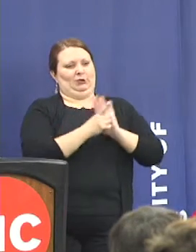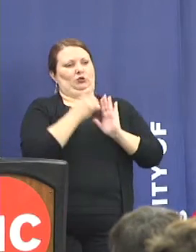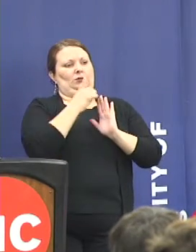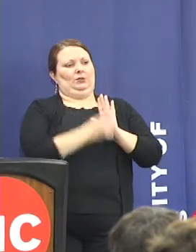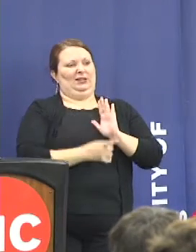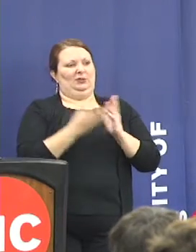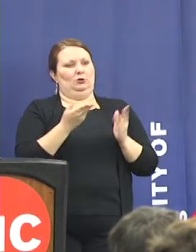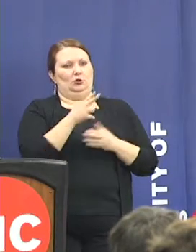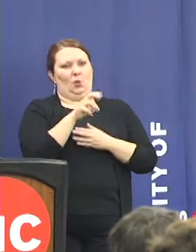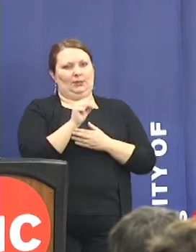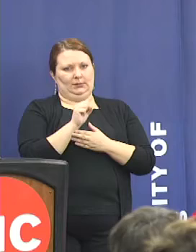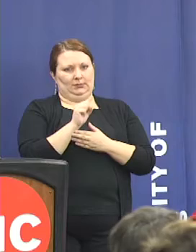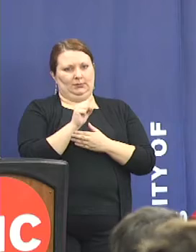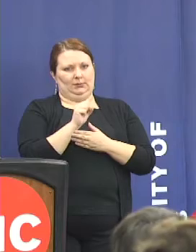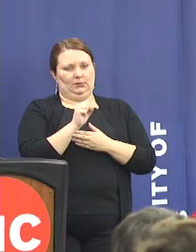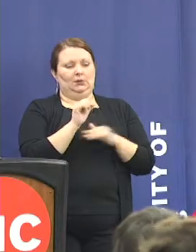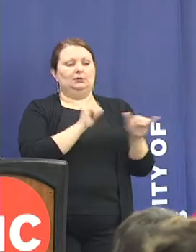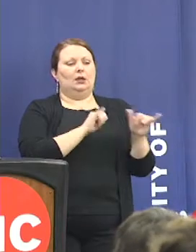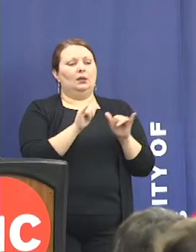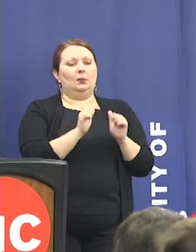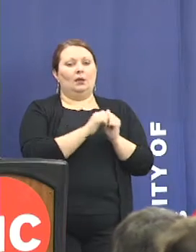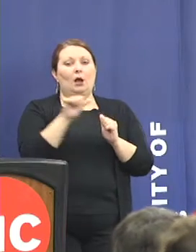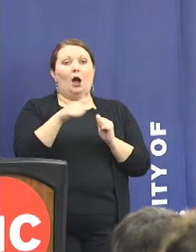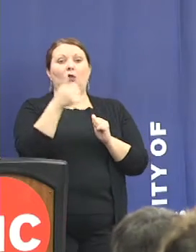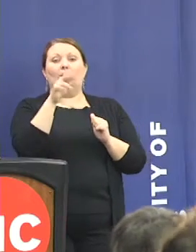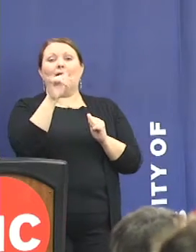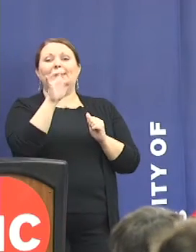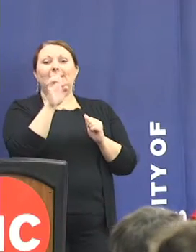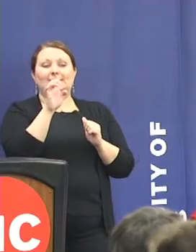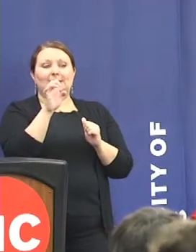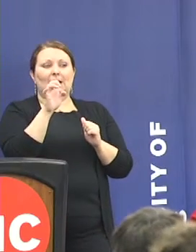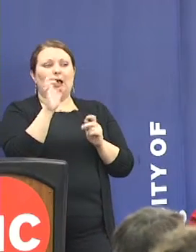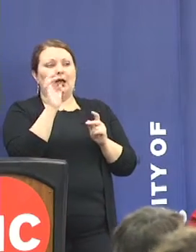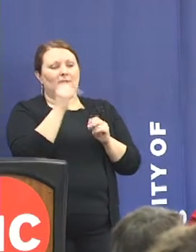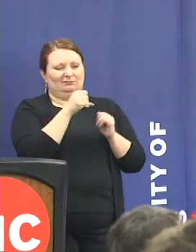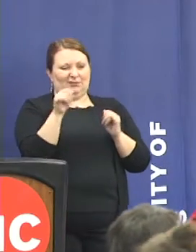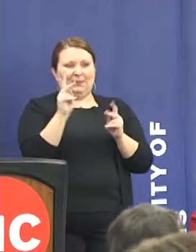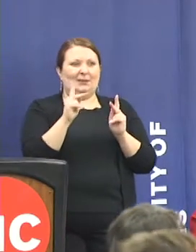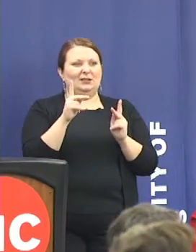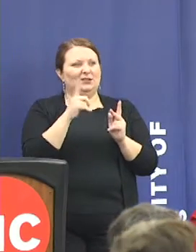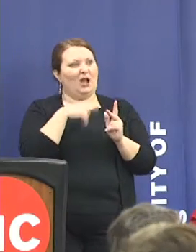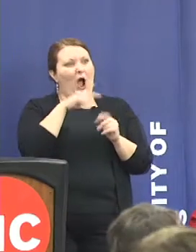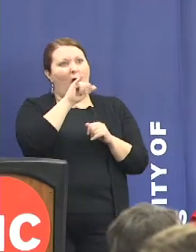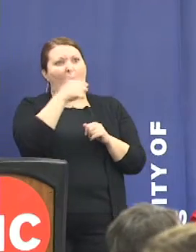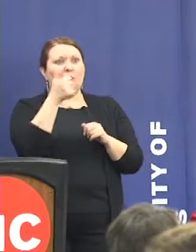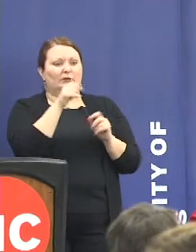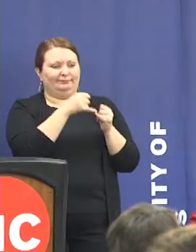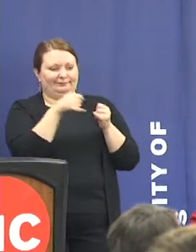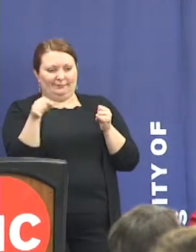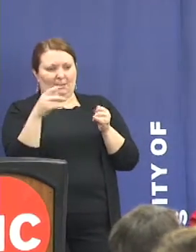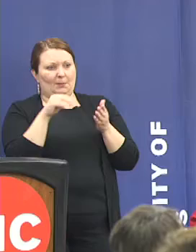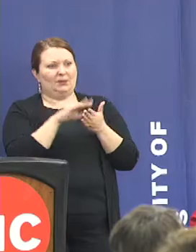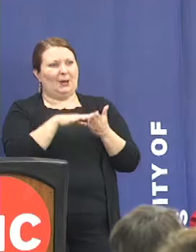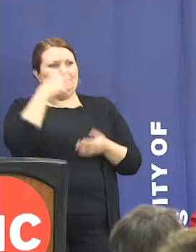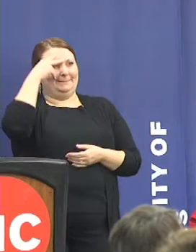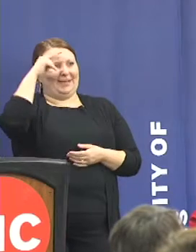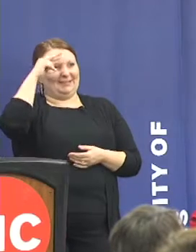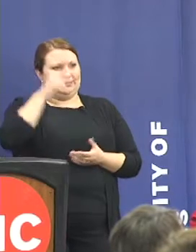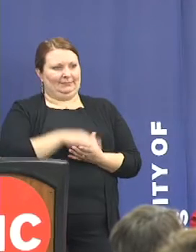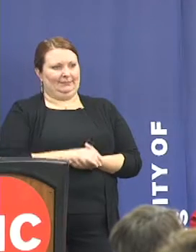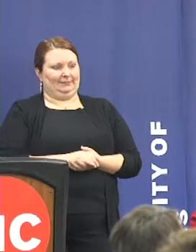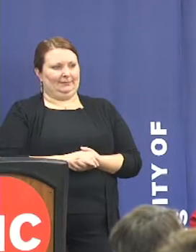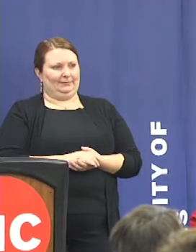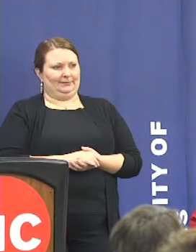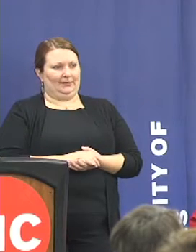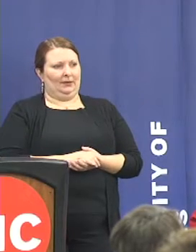discriminated against in the U.S. And the same thing, when you see the other race, a lot of people fill out Mexican. When they say the other race and they give you a line, they say Mexico. So